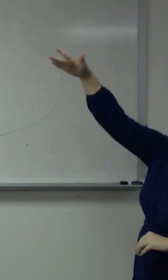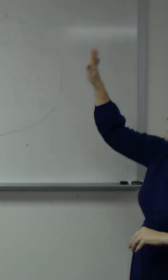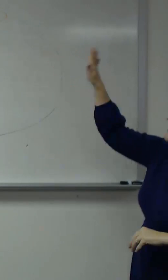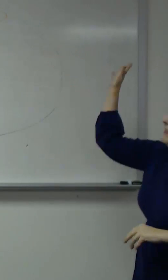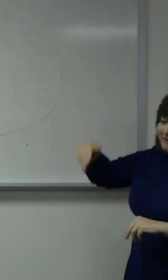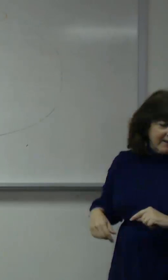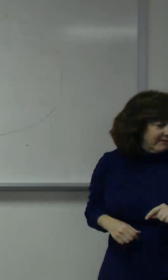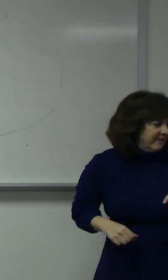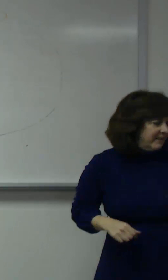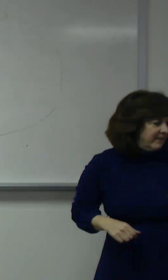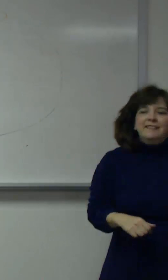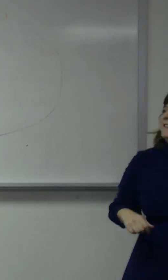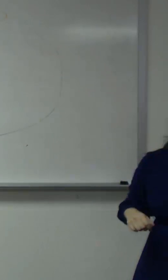Any that we've covered.